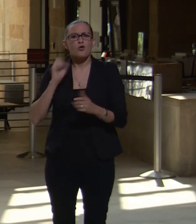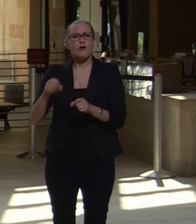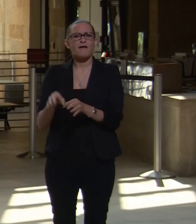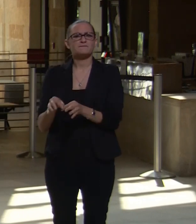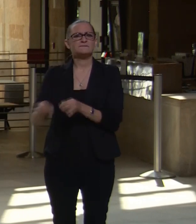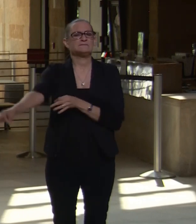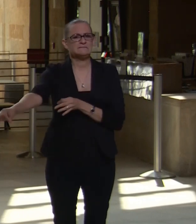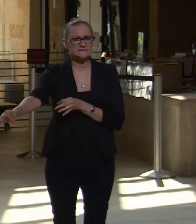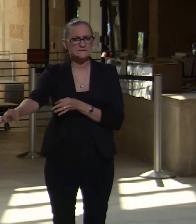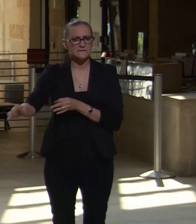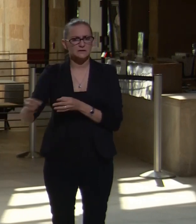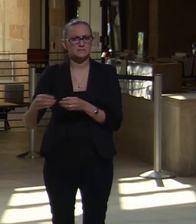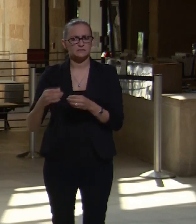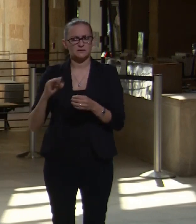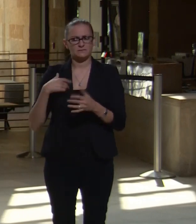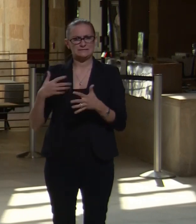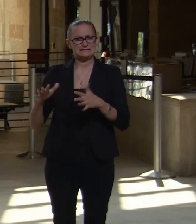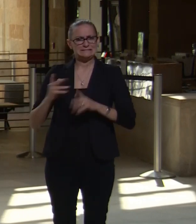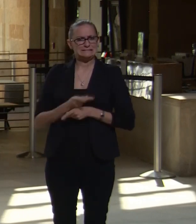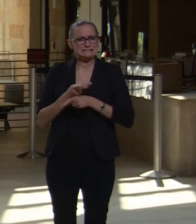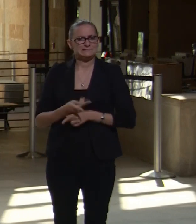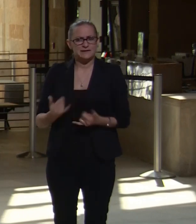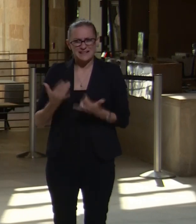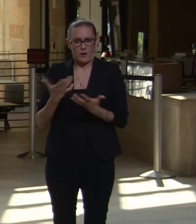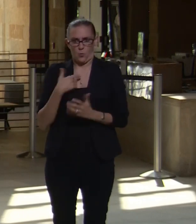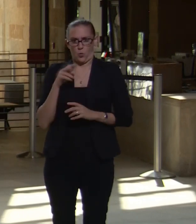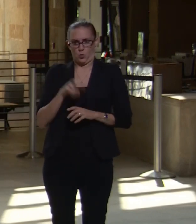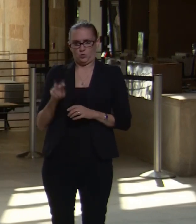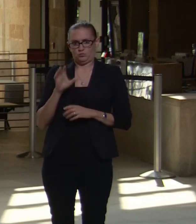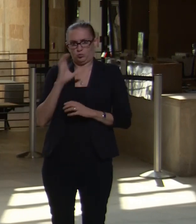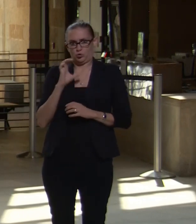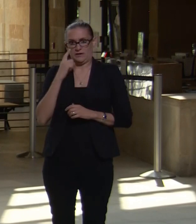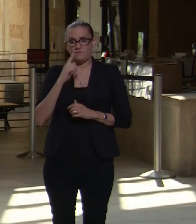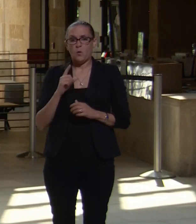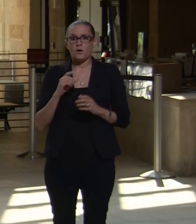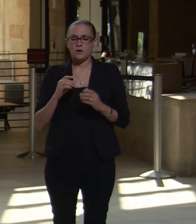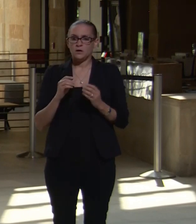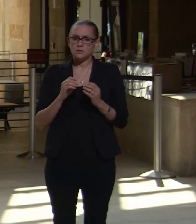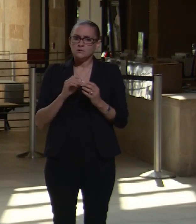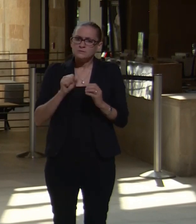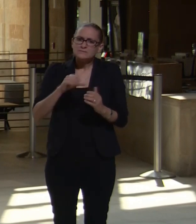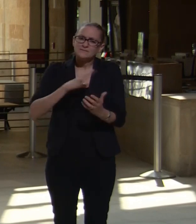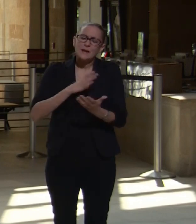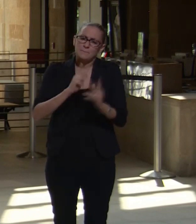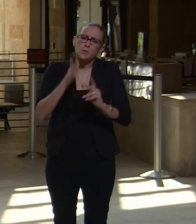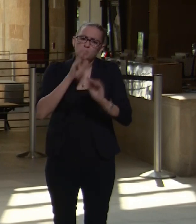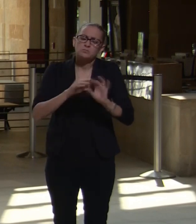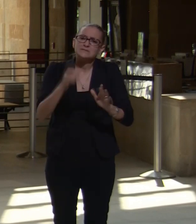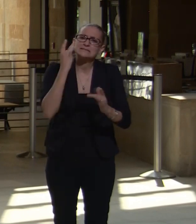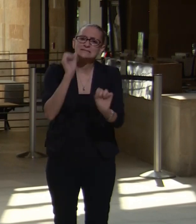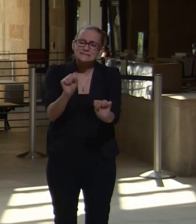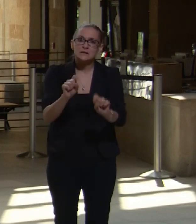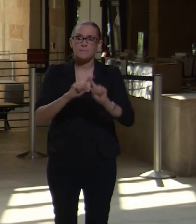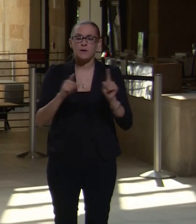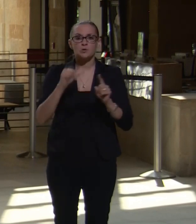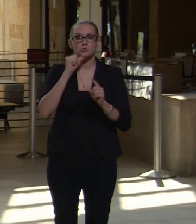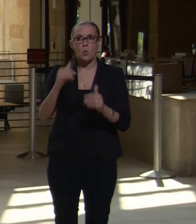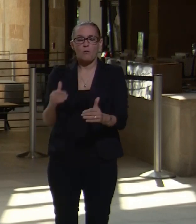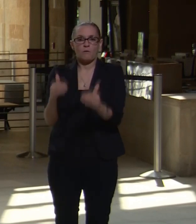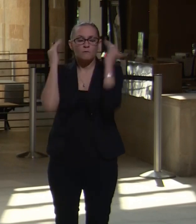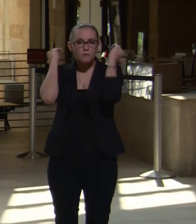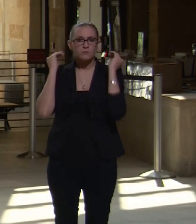time. So that's what we're looking for, a tolerable amount of people getting sick at a time so that our healthcare system never